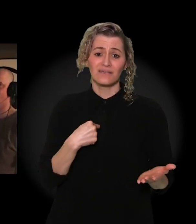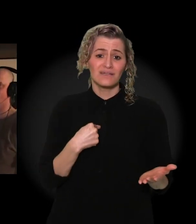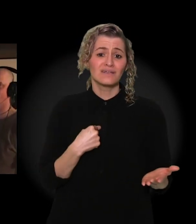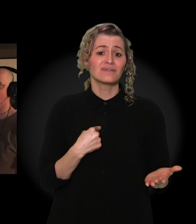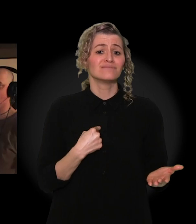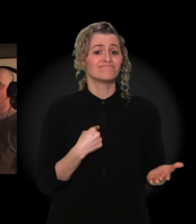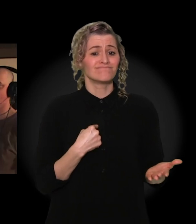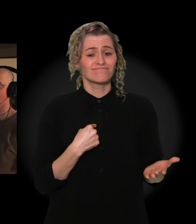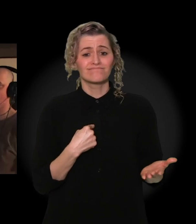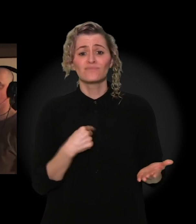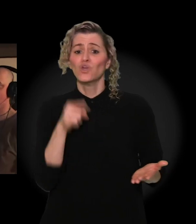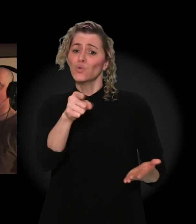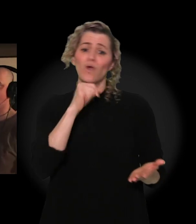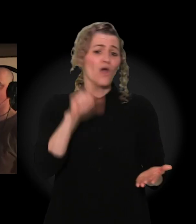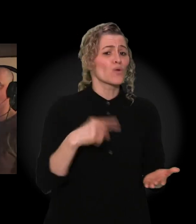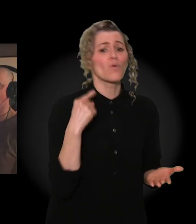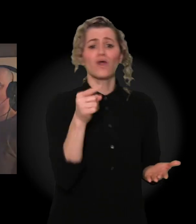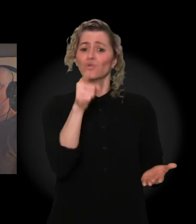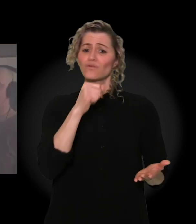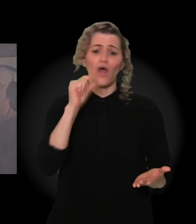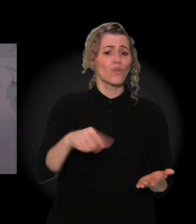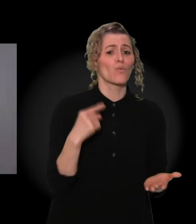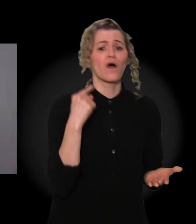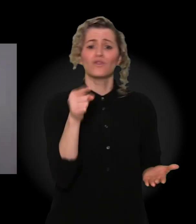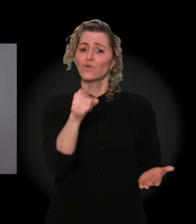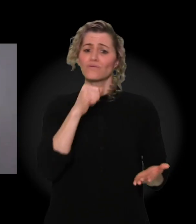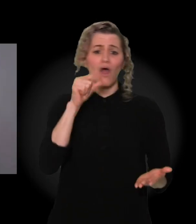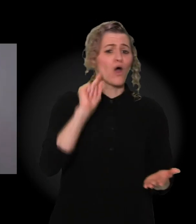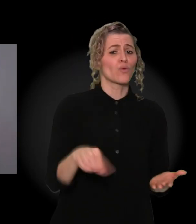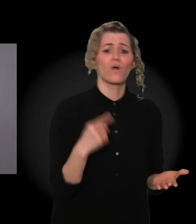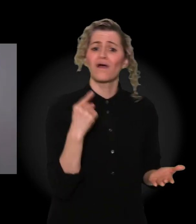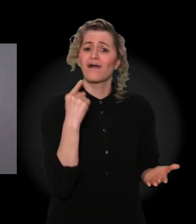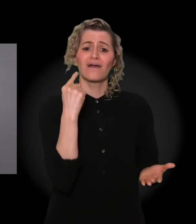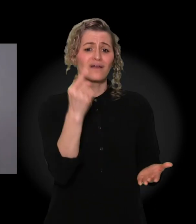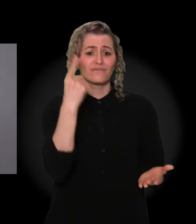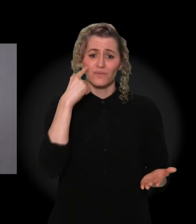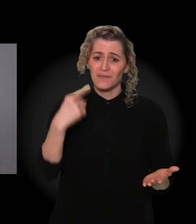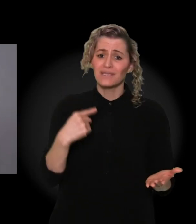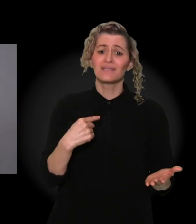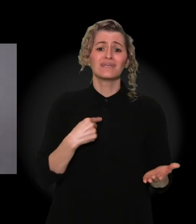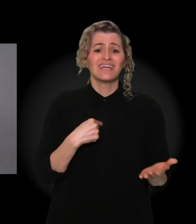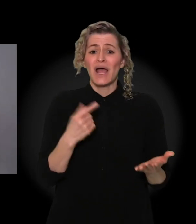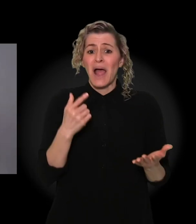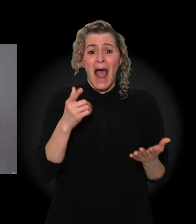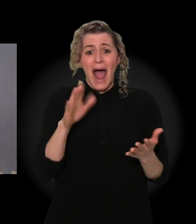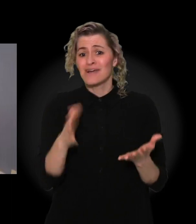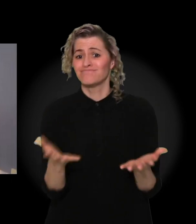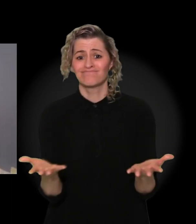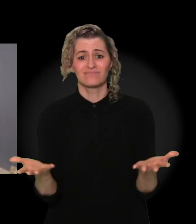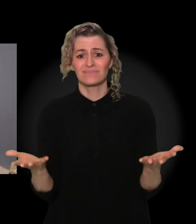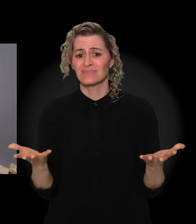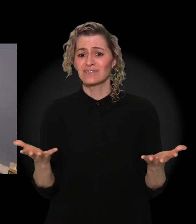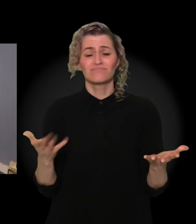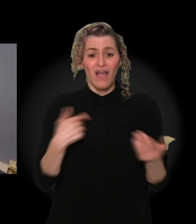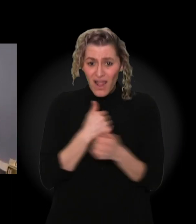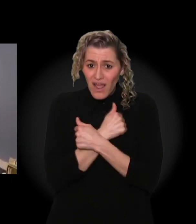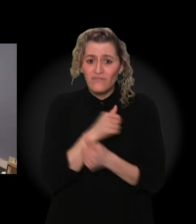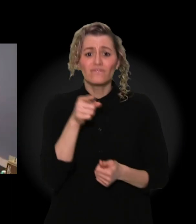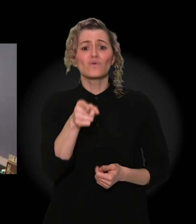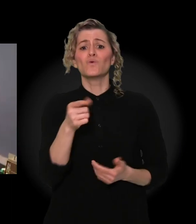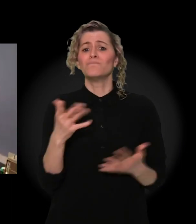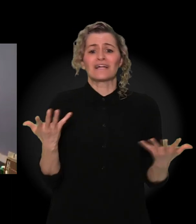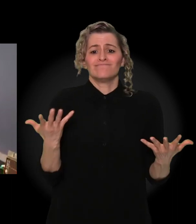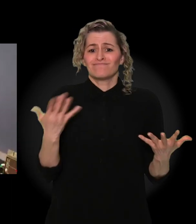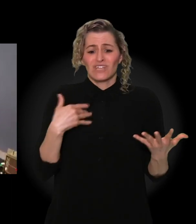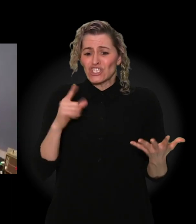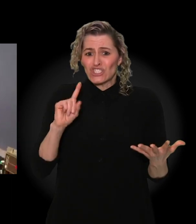one for me. Well, you're not the only one, you're not the only one, you're not the only one for me. Can't you see that I